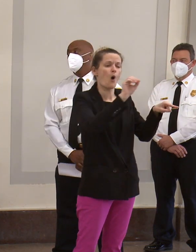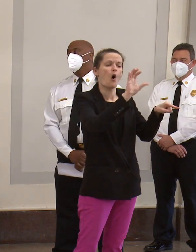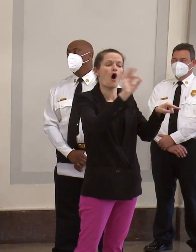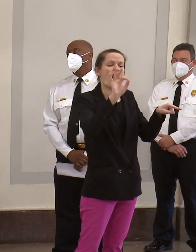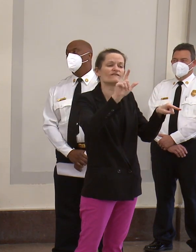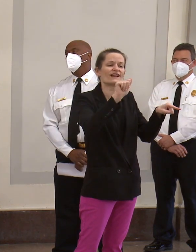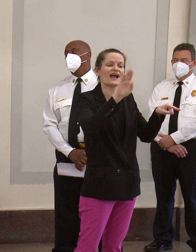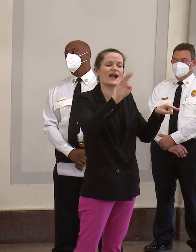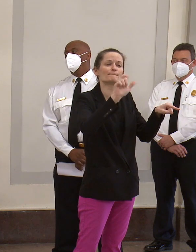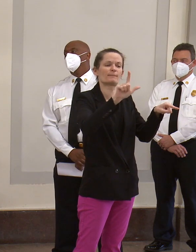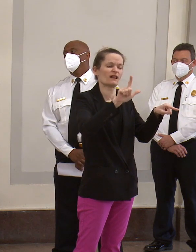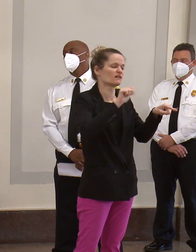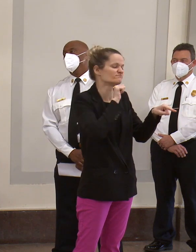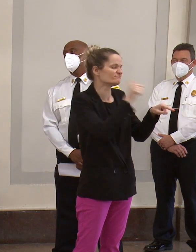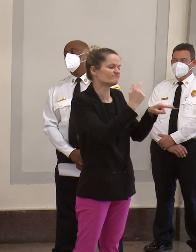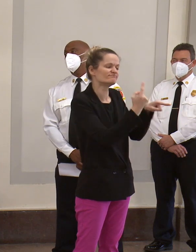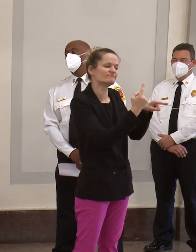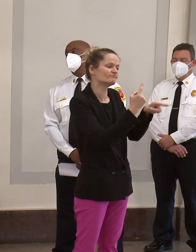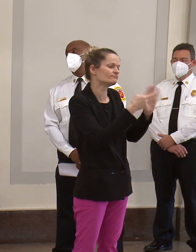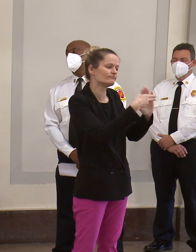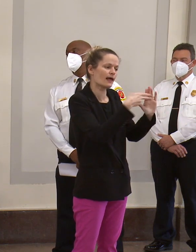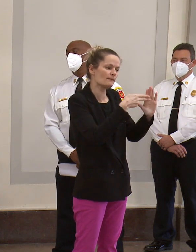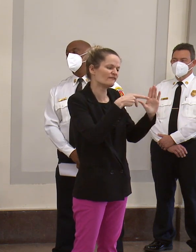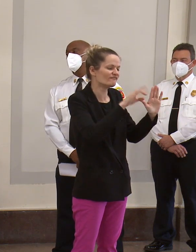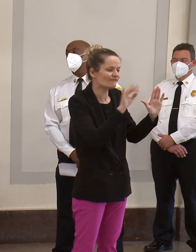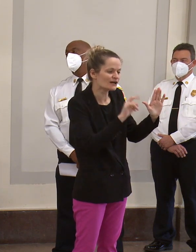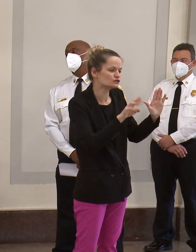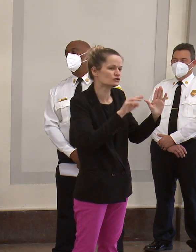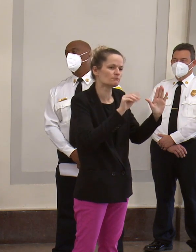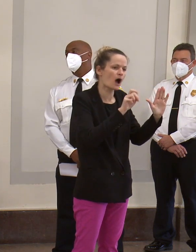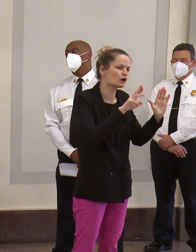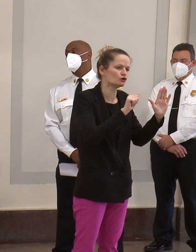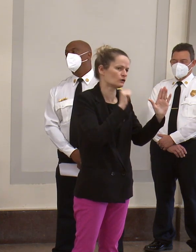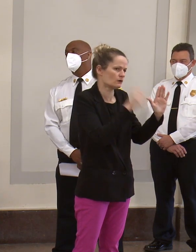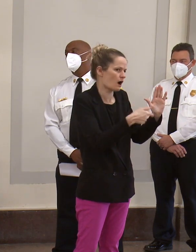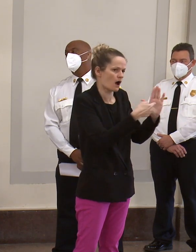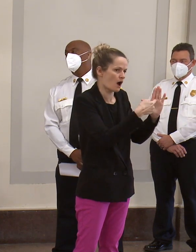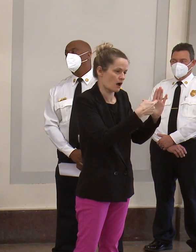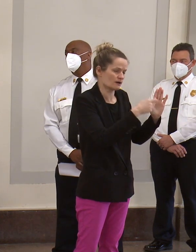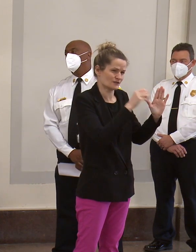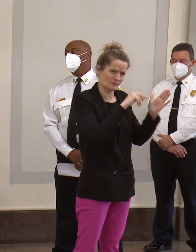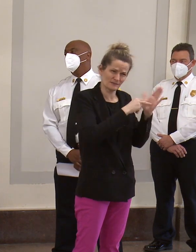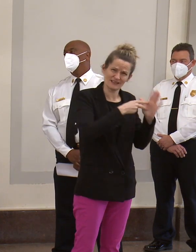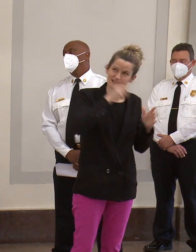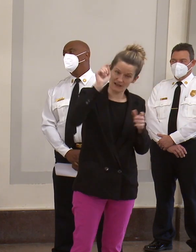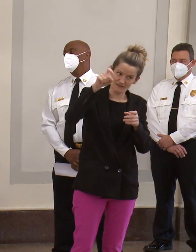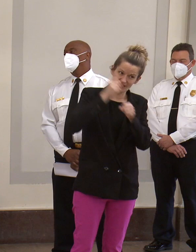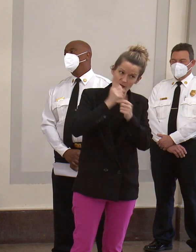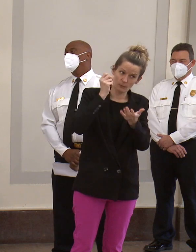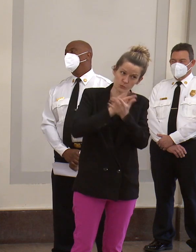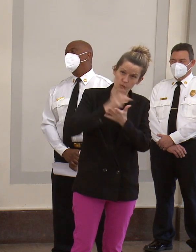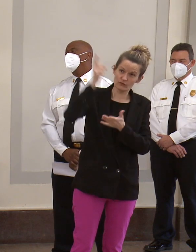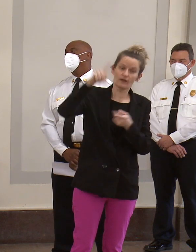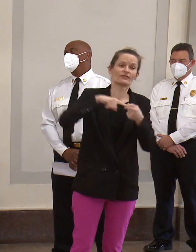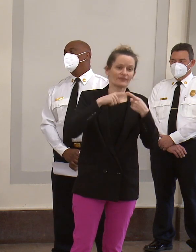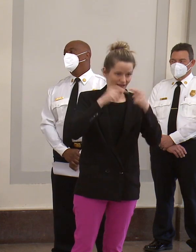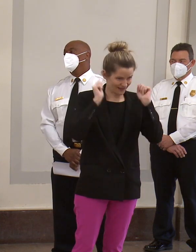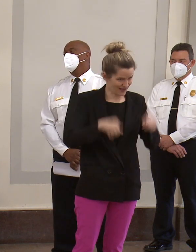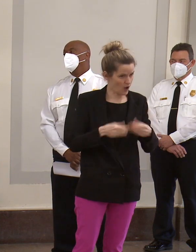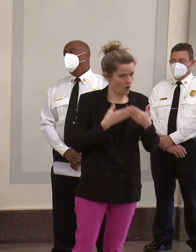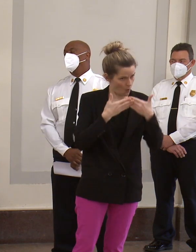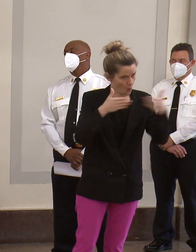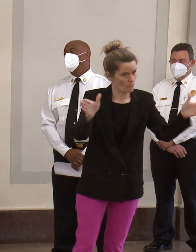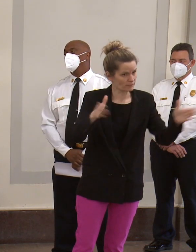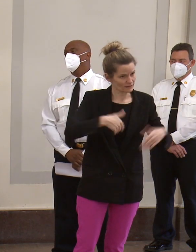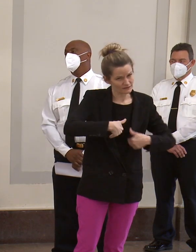like to wait until we see full approval from the FDA and the ACIP before opening it up to the general population. But as you note, it is available for those